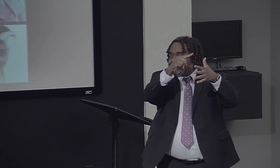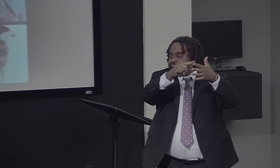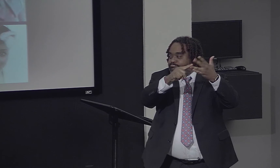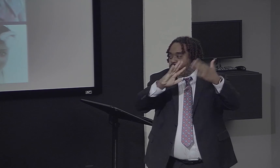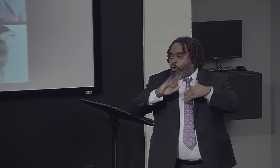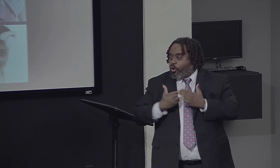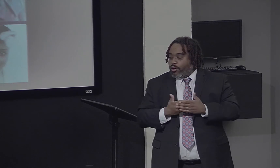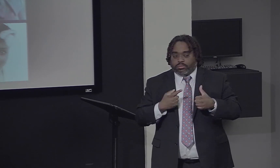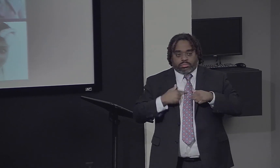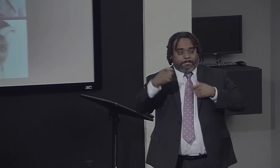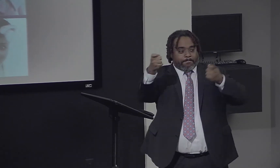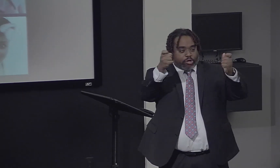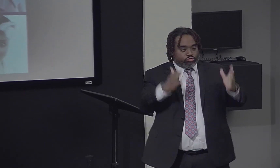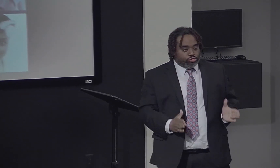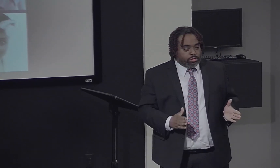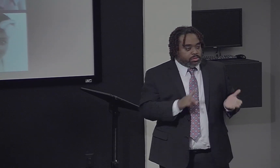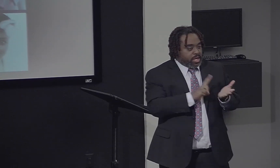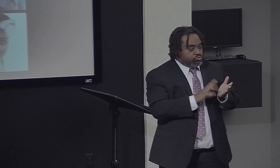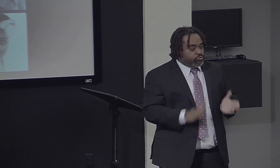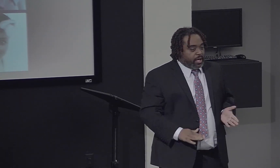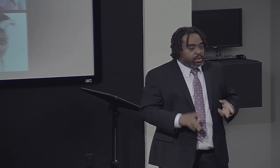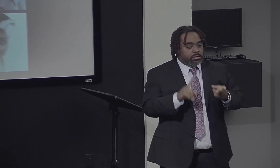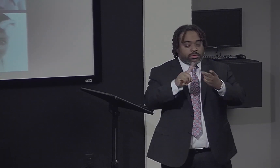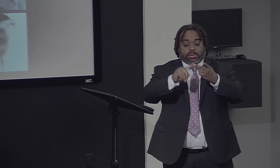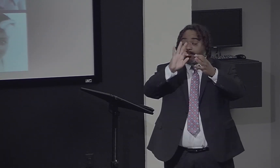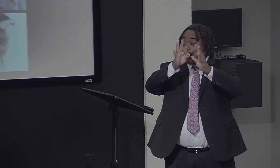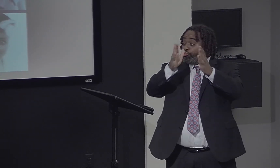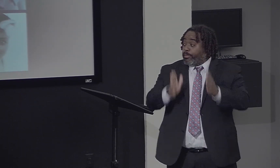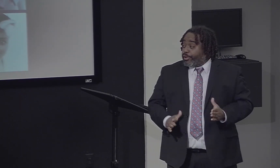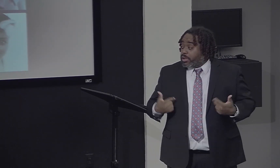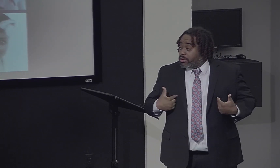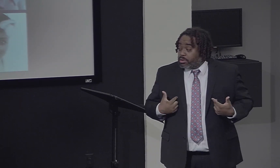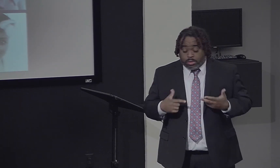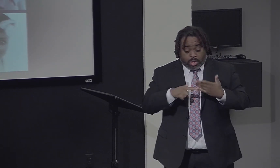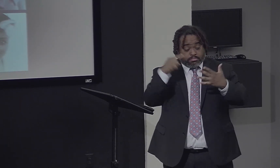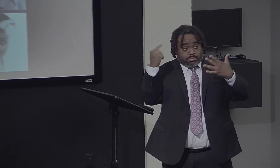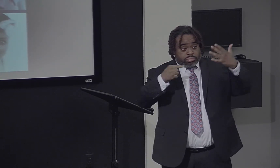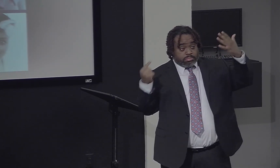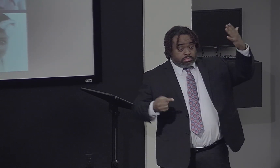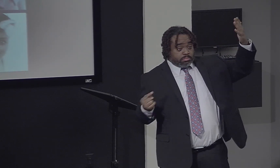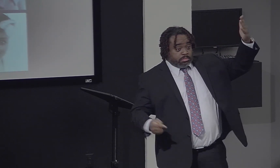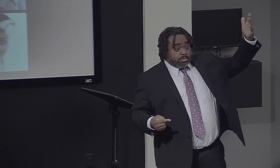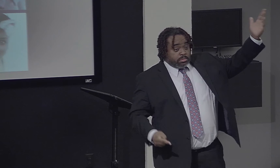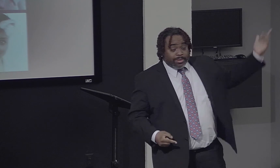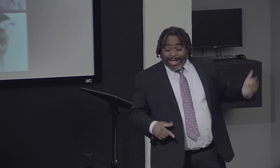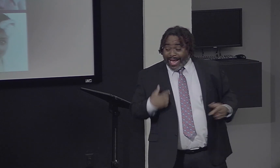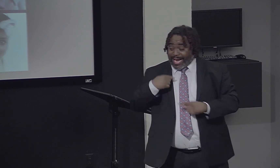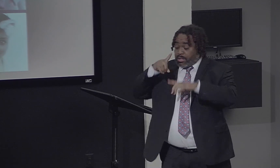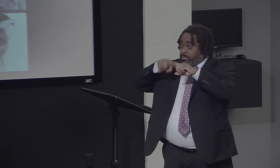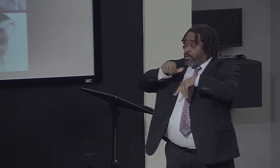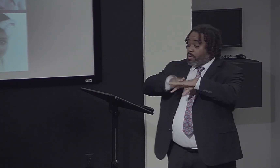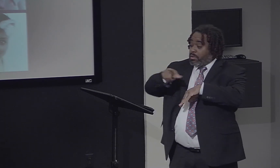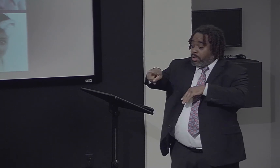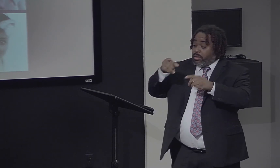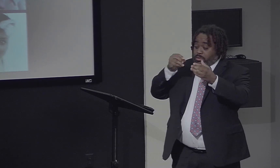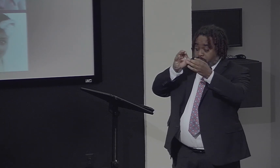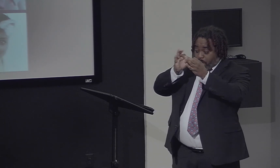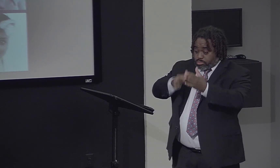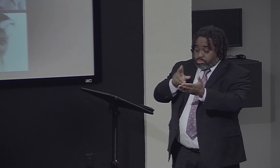stuck because of the roles that we're in. For example, managers, contractors, interpreters.